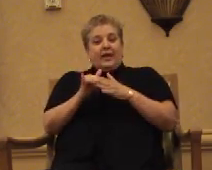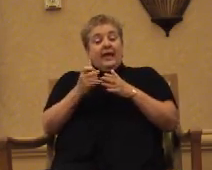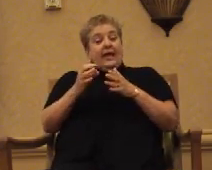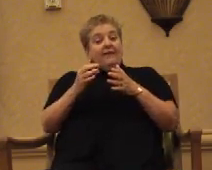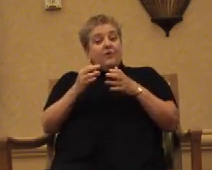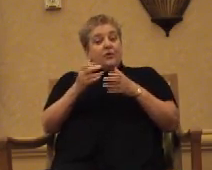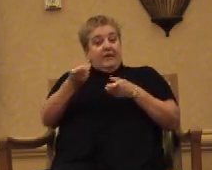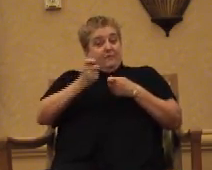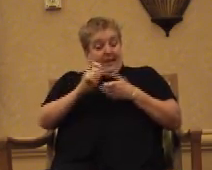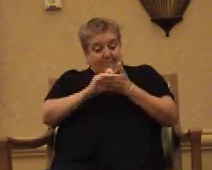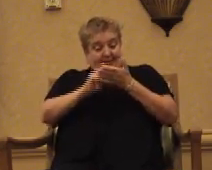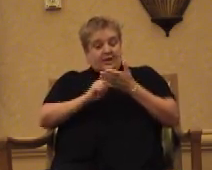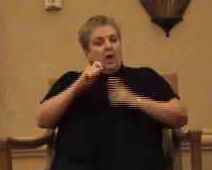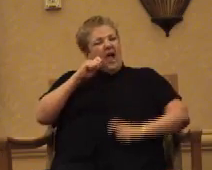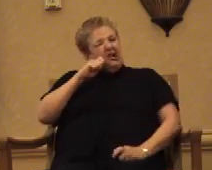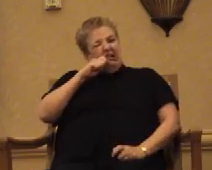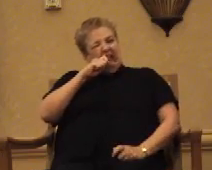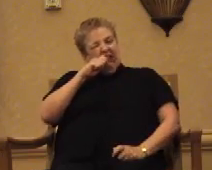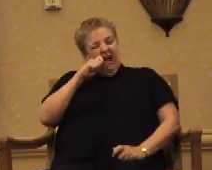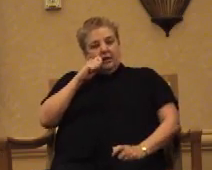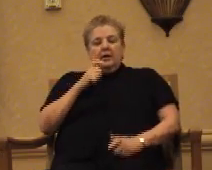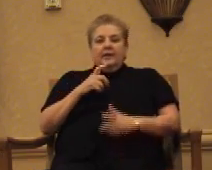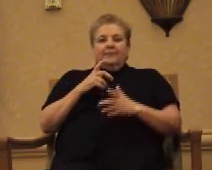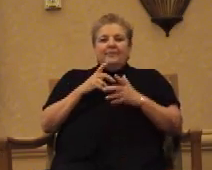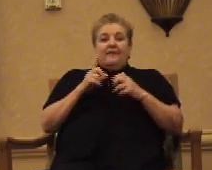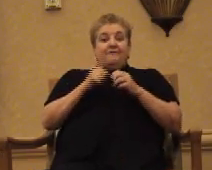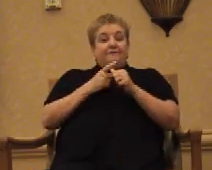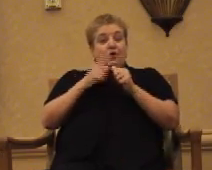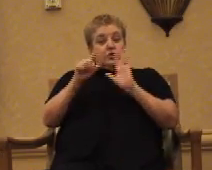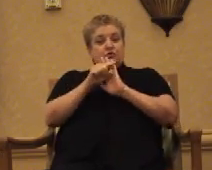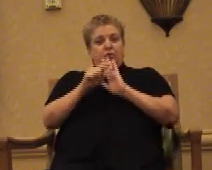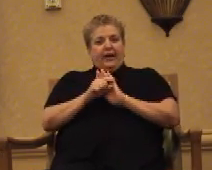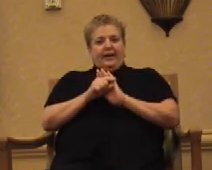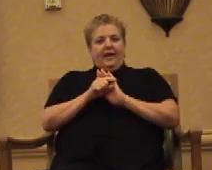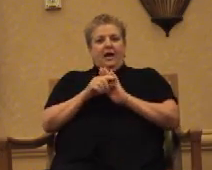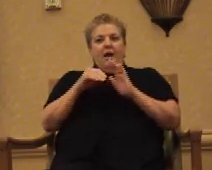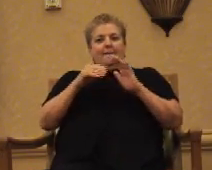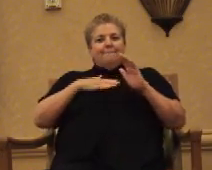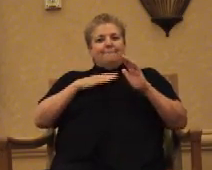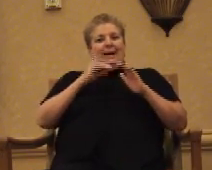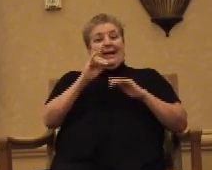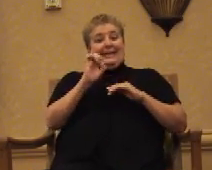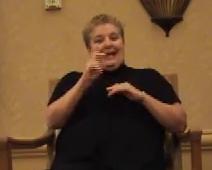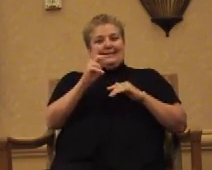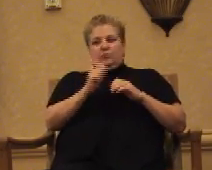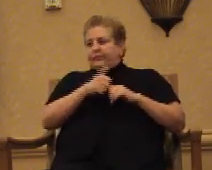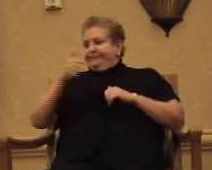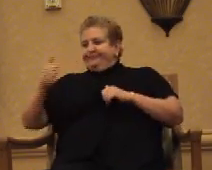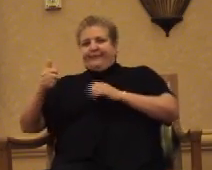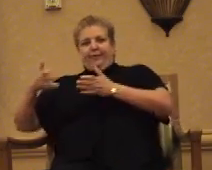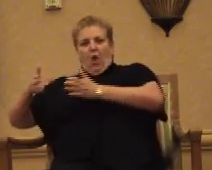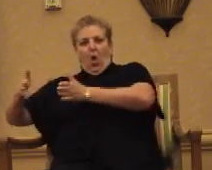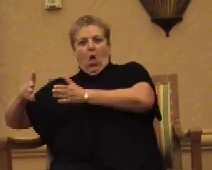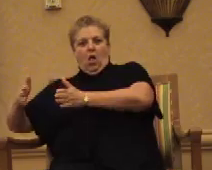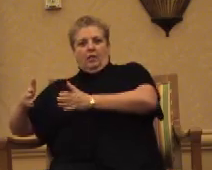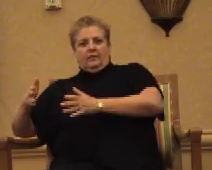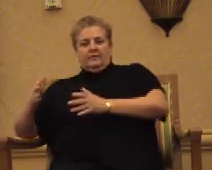it. I was a kid in first grade whose desk was in the hall. Teachers like you. They just like